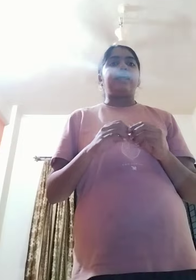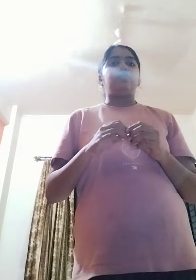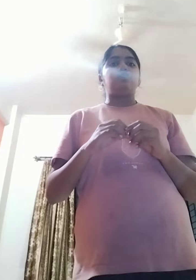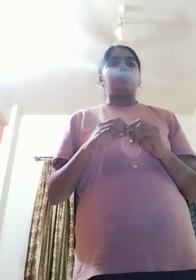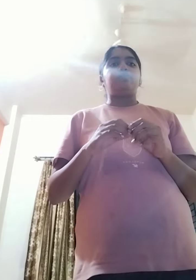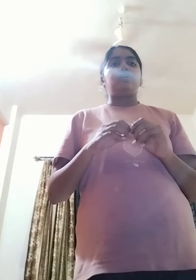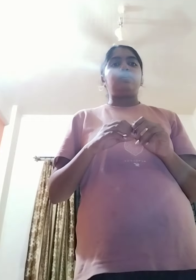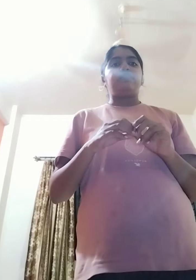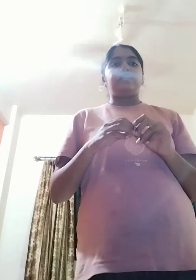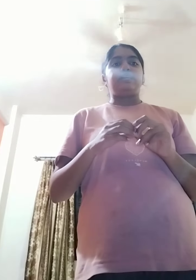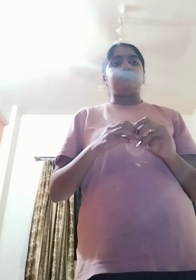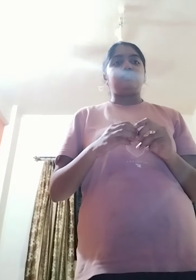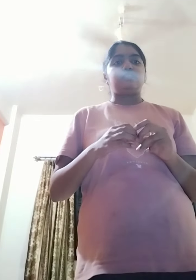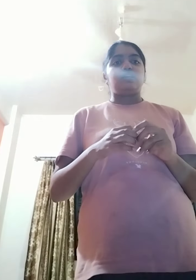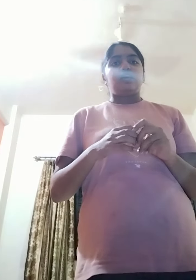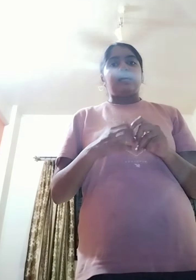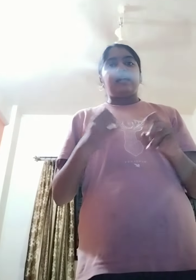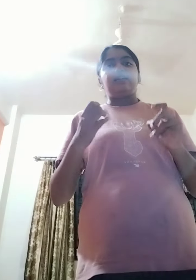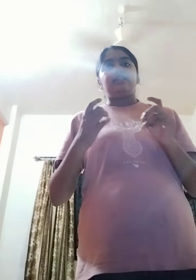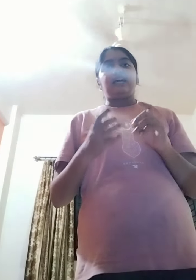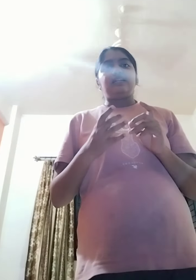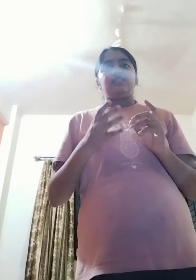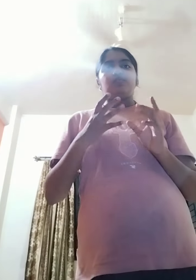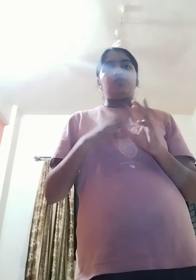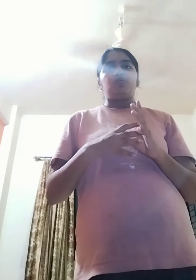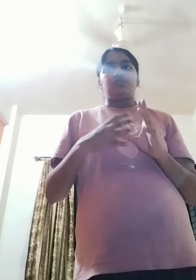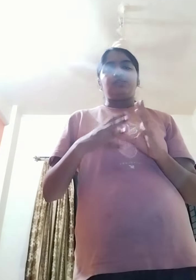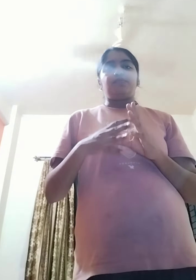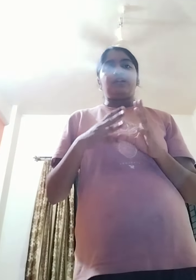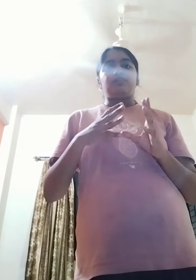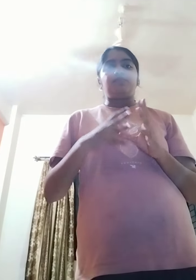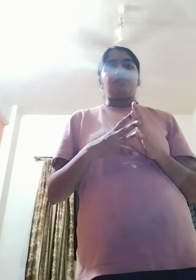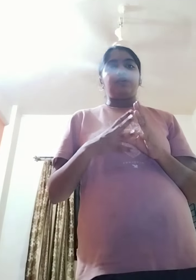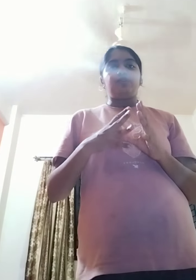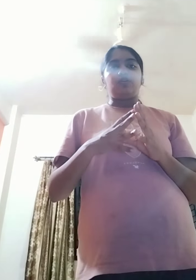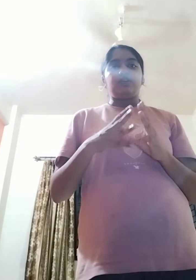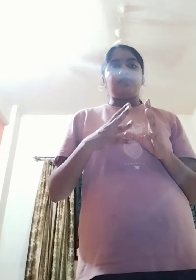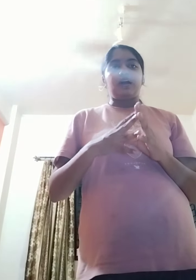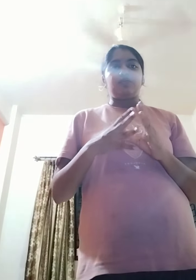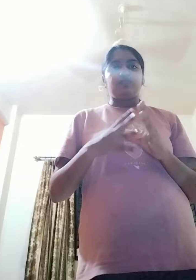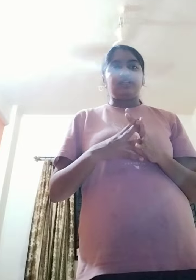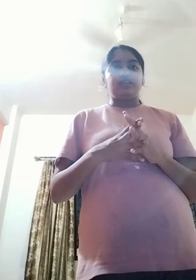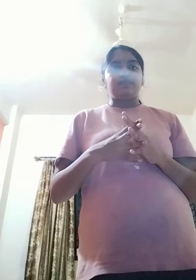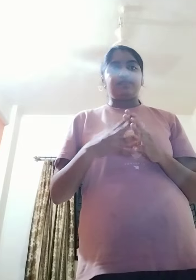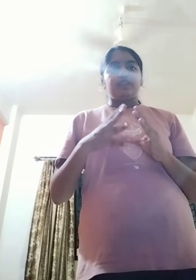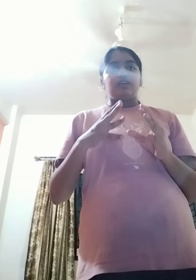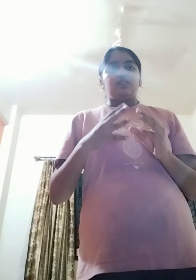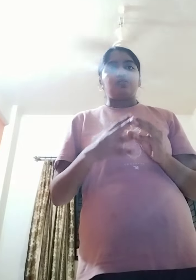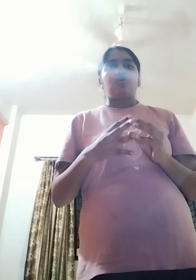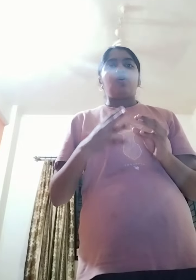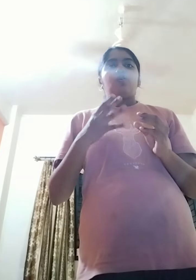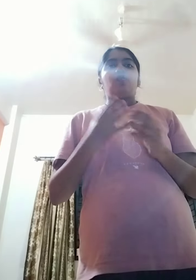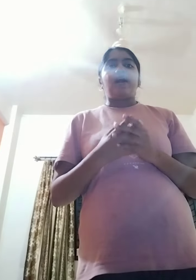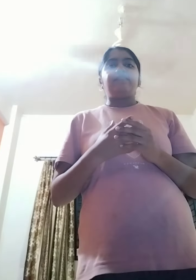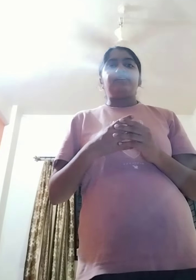values of the variables, and that is the most important part over here. So why we do